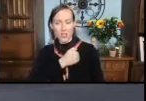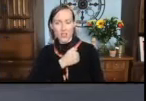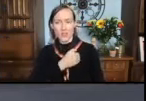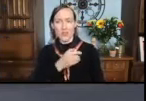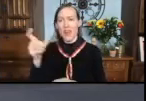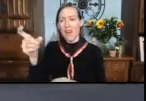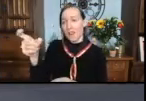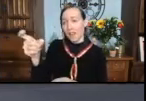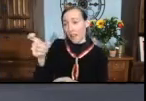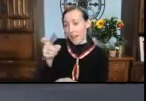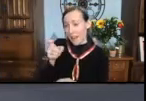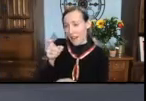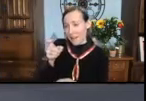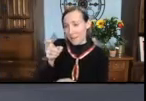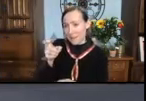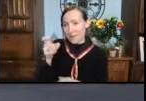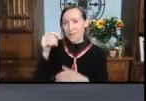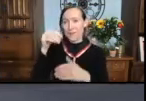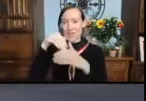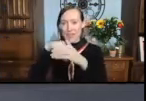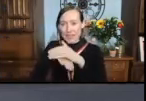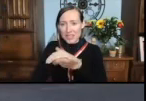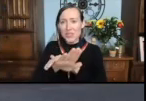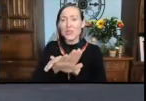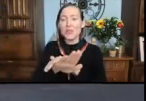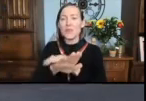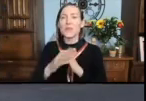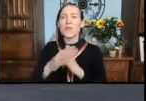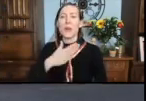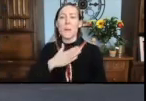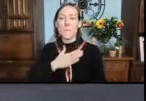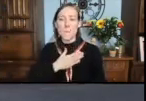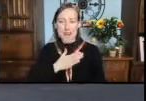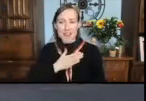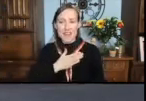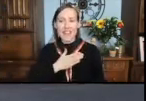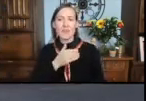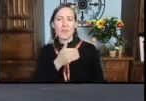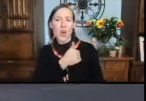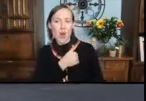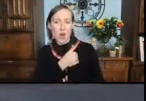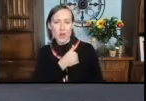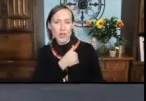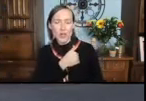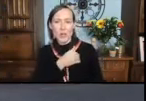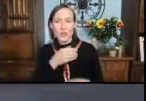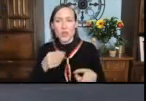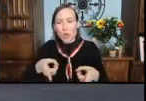heart, come into my